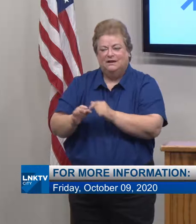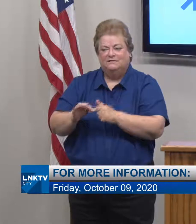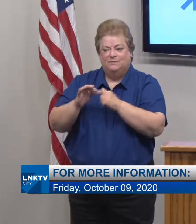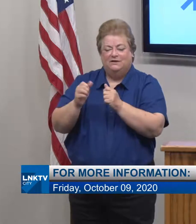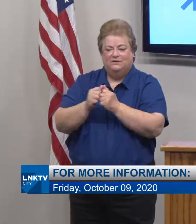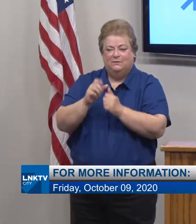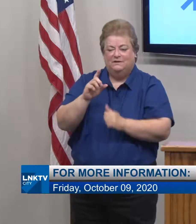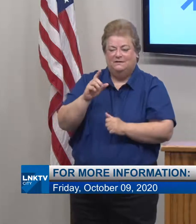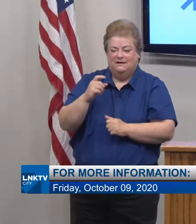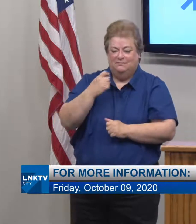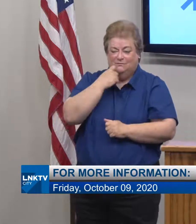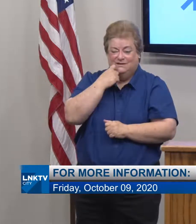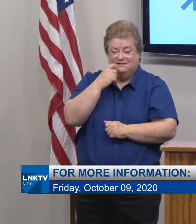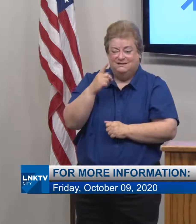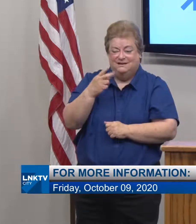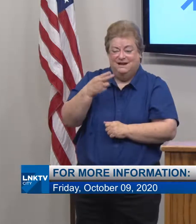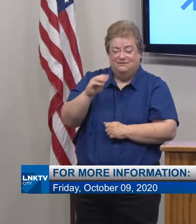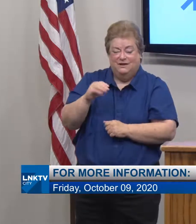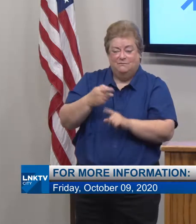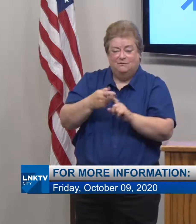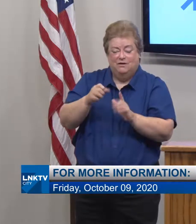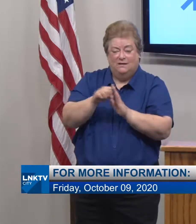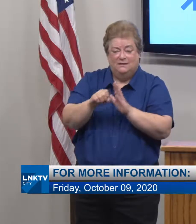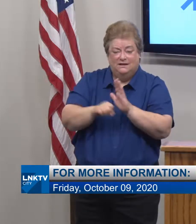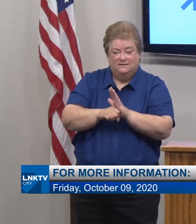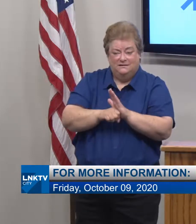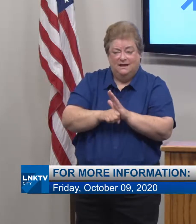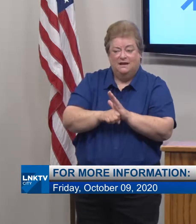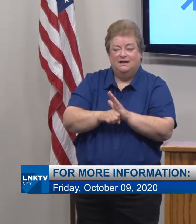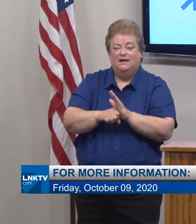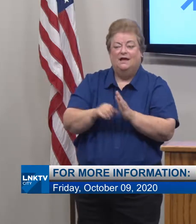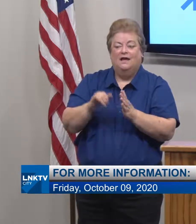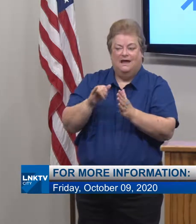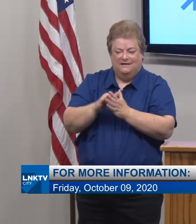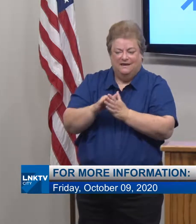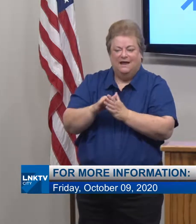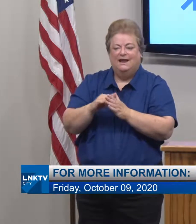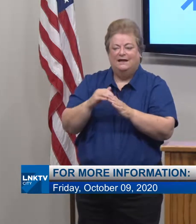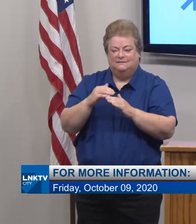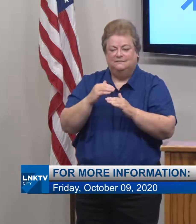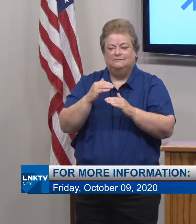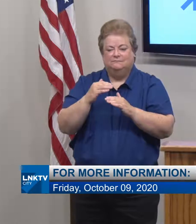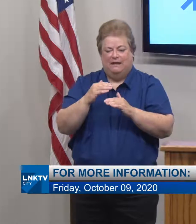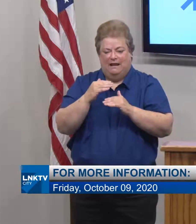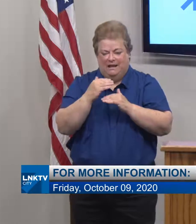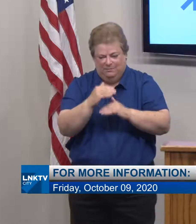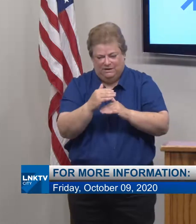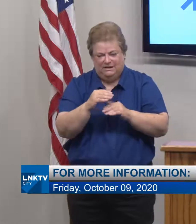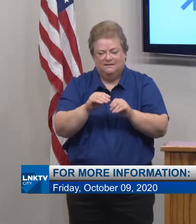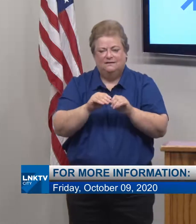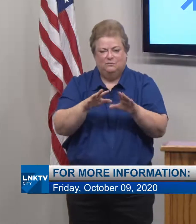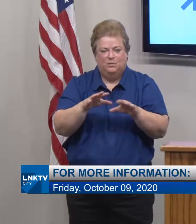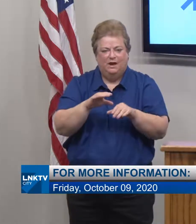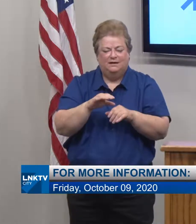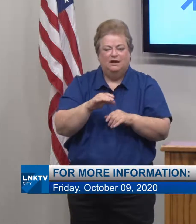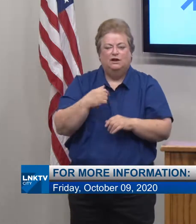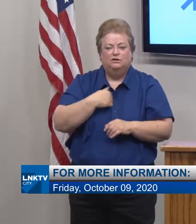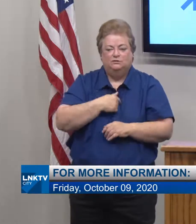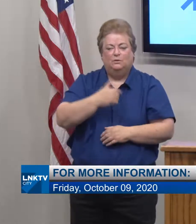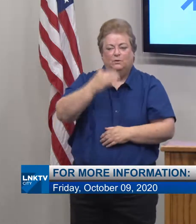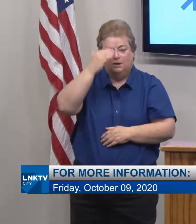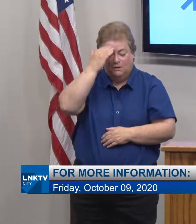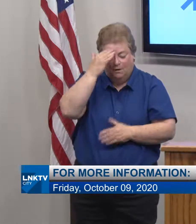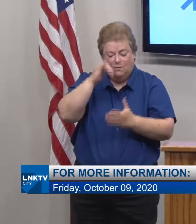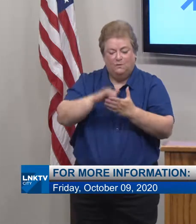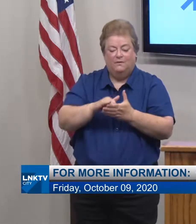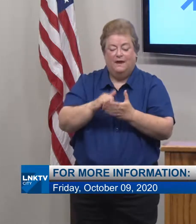the state, and that has stymied the spread in the classroom in several areas across the state. So we do know that the